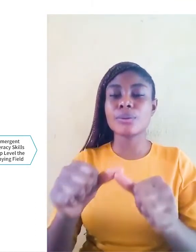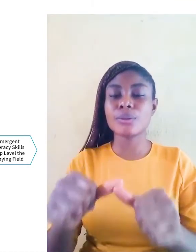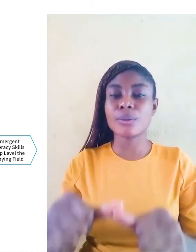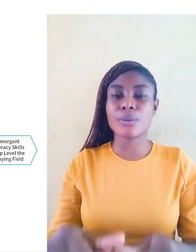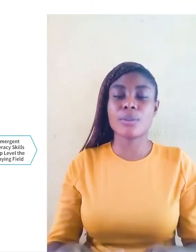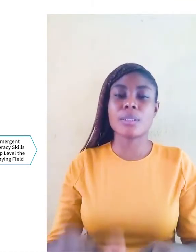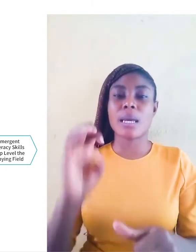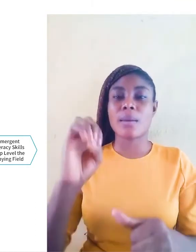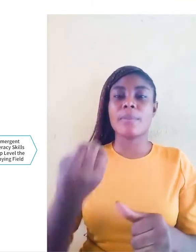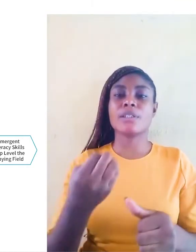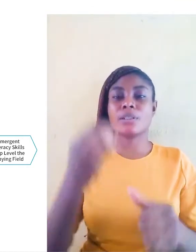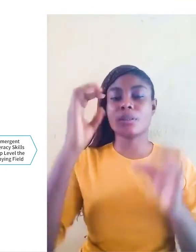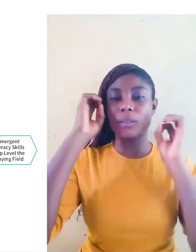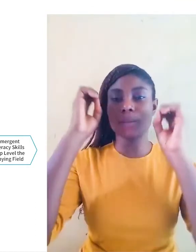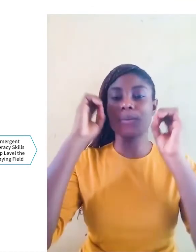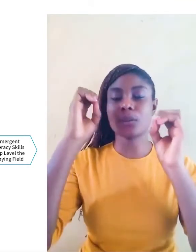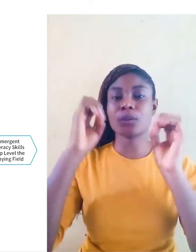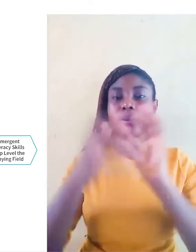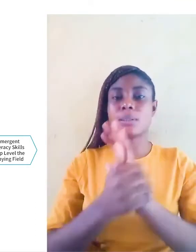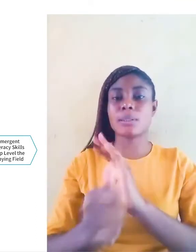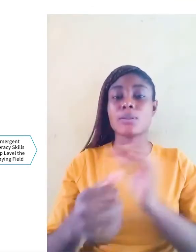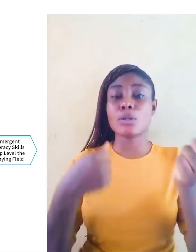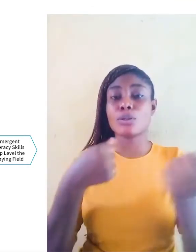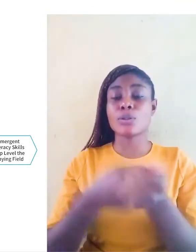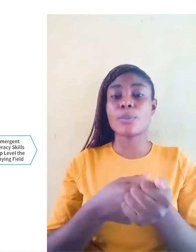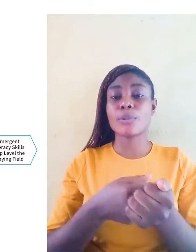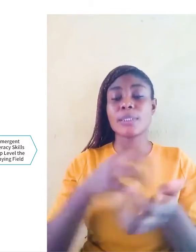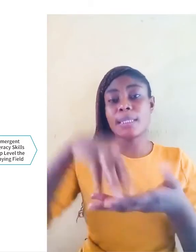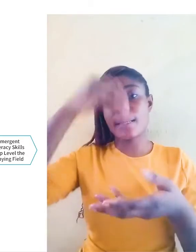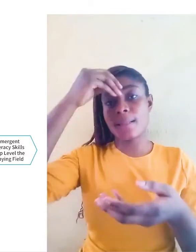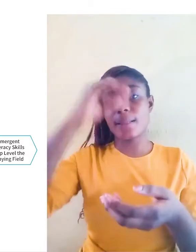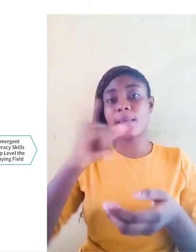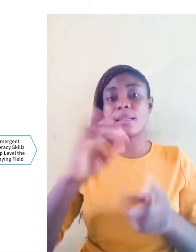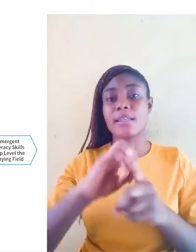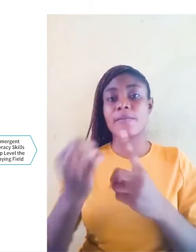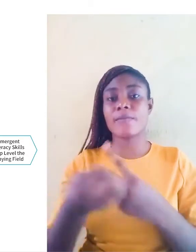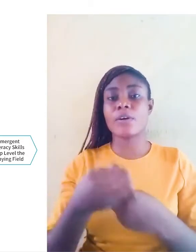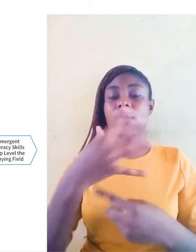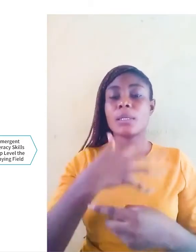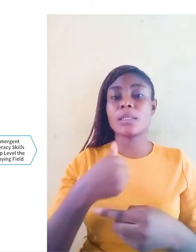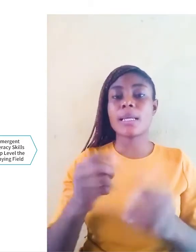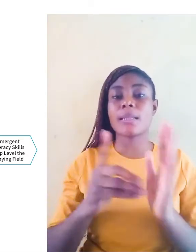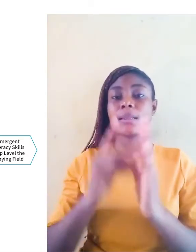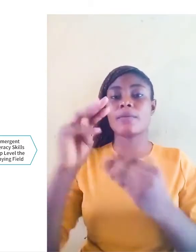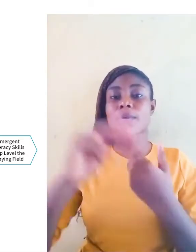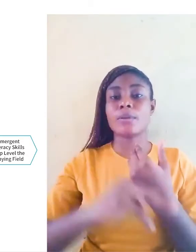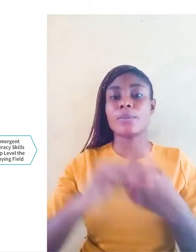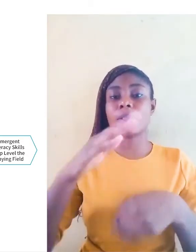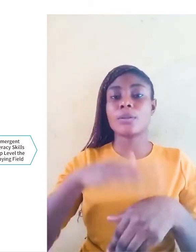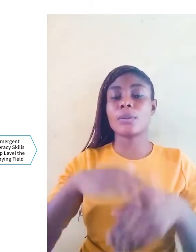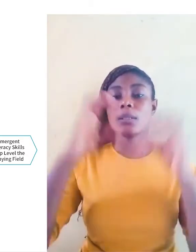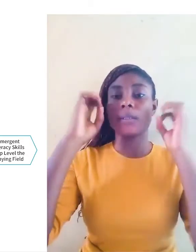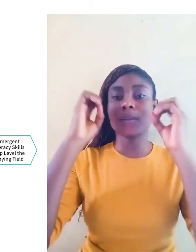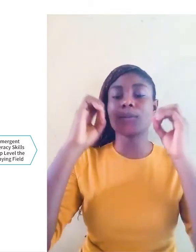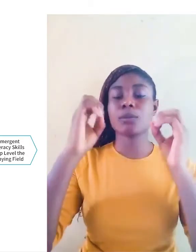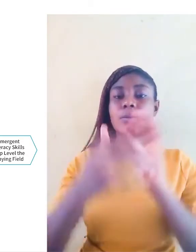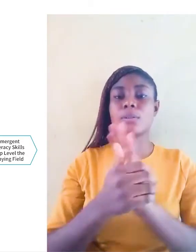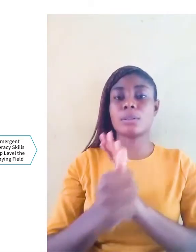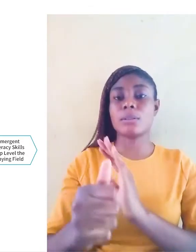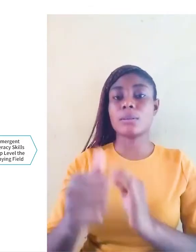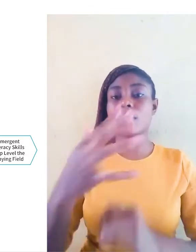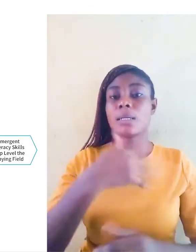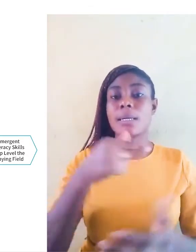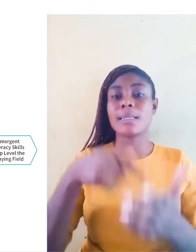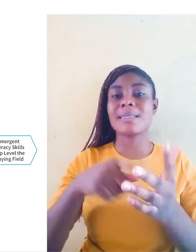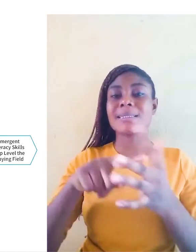skills, supportive early learning environment, and the eventual development of literacy skills. And